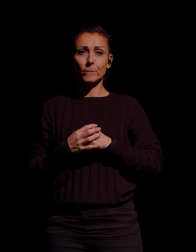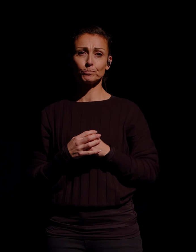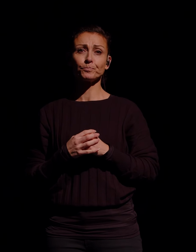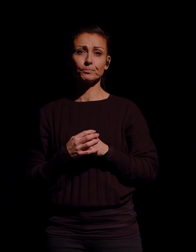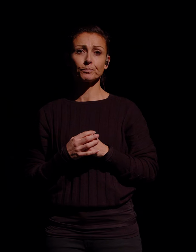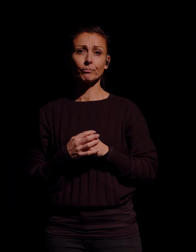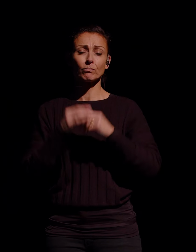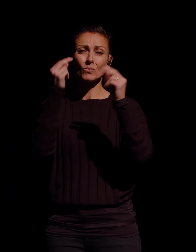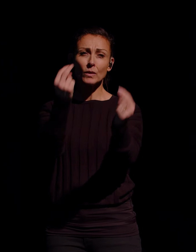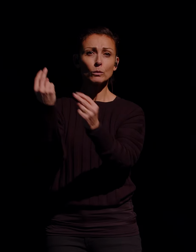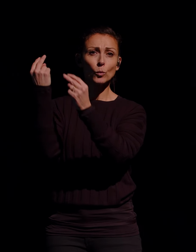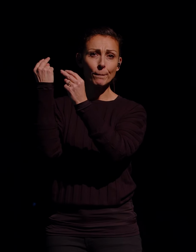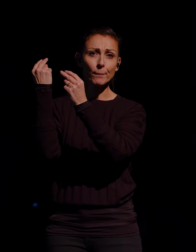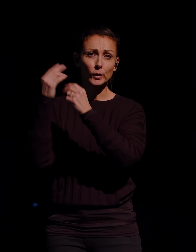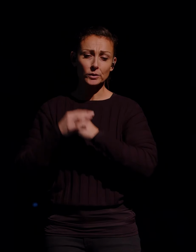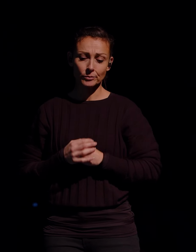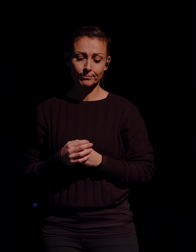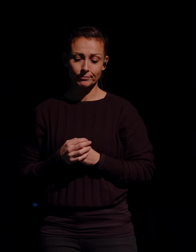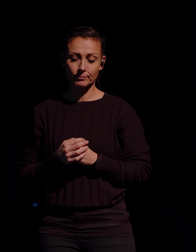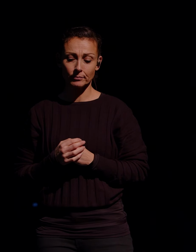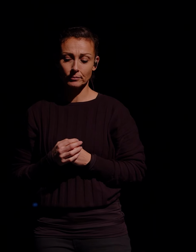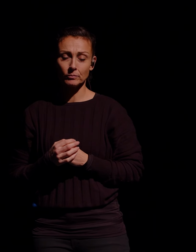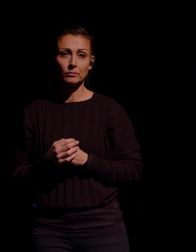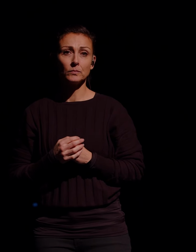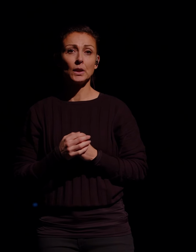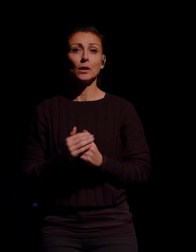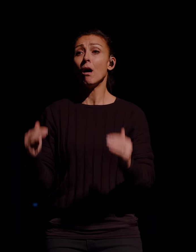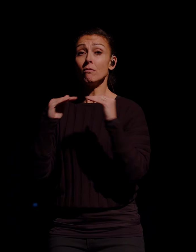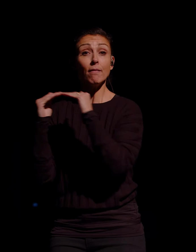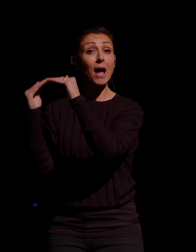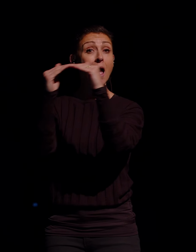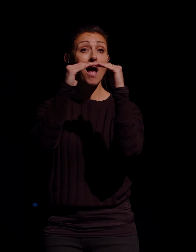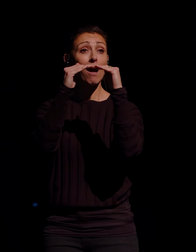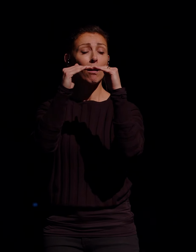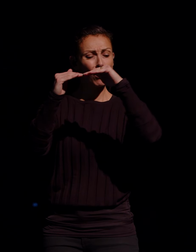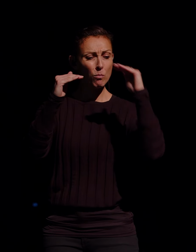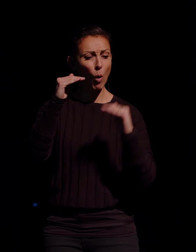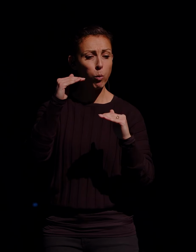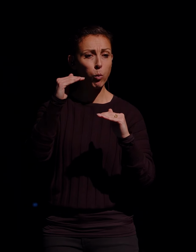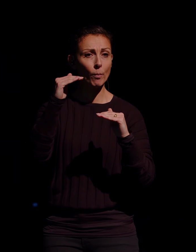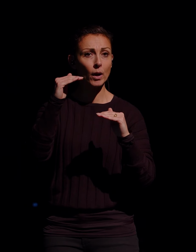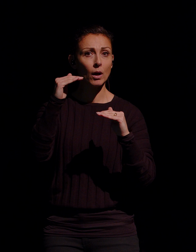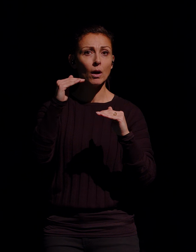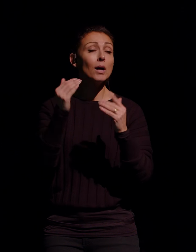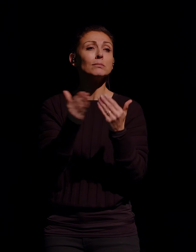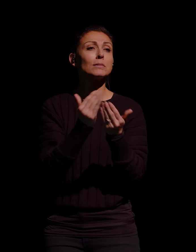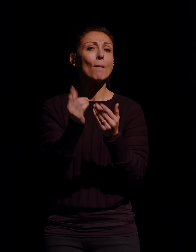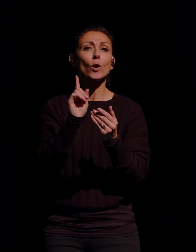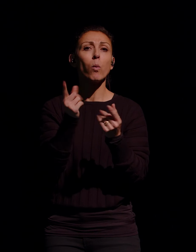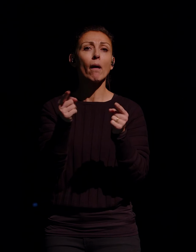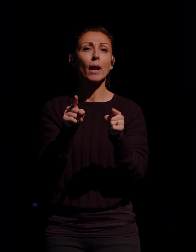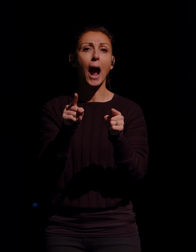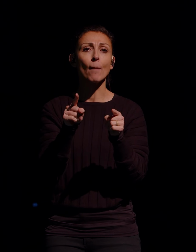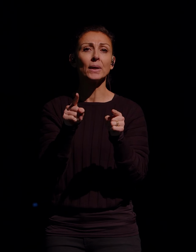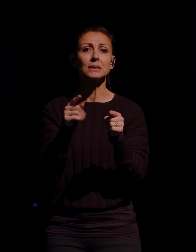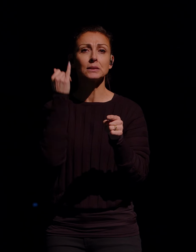To remember that injustice anywhere is a threat to justice everywhere.